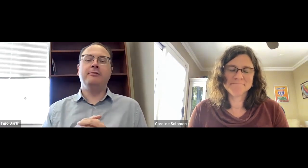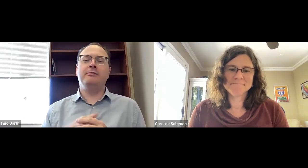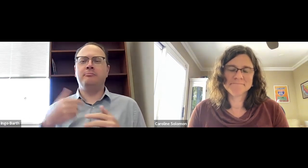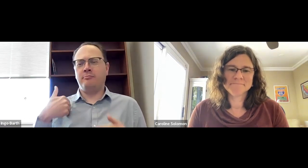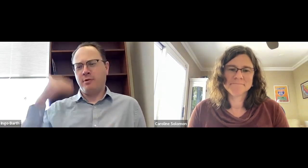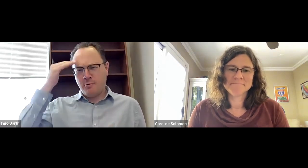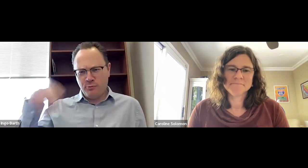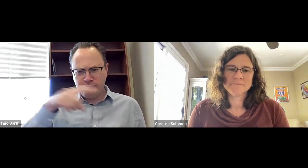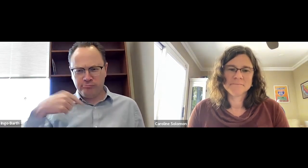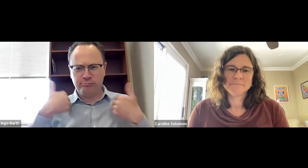I'll soon be going back to Germany.